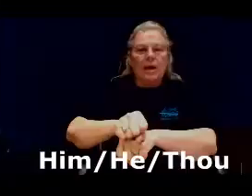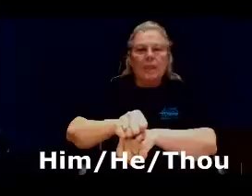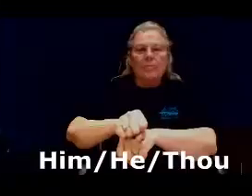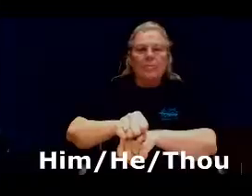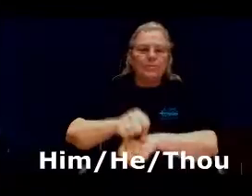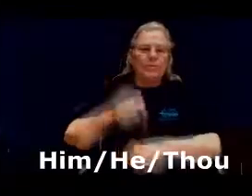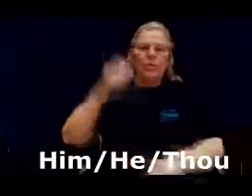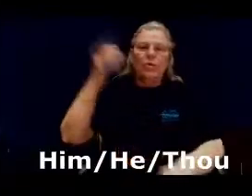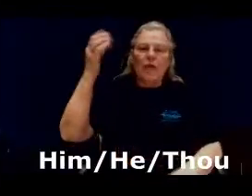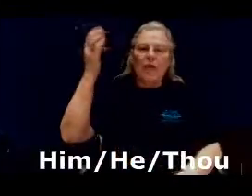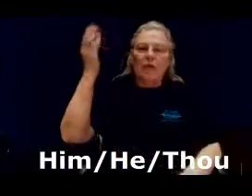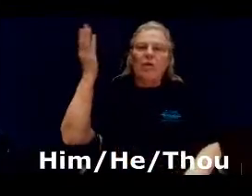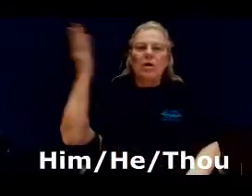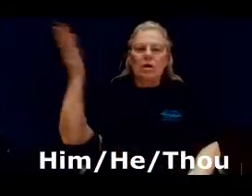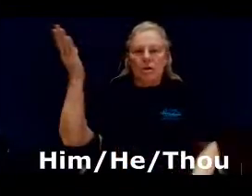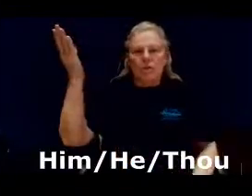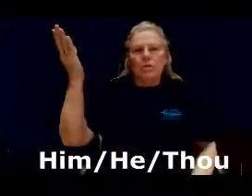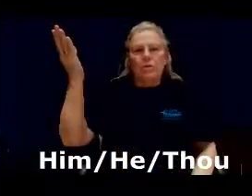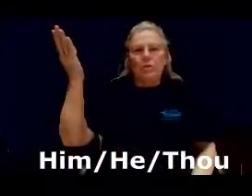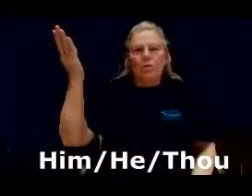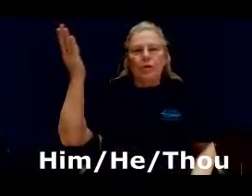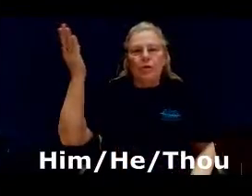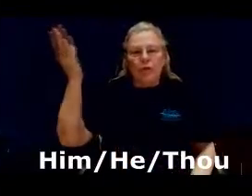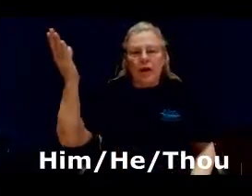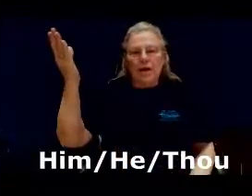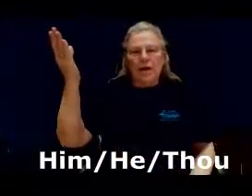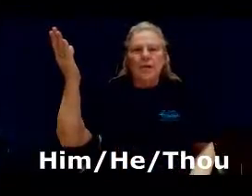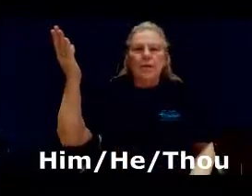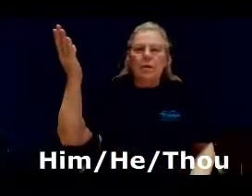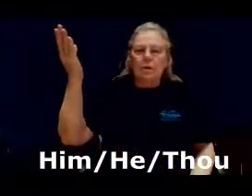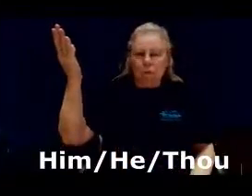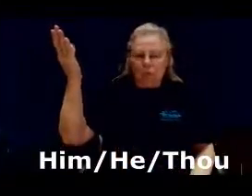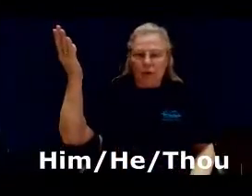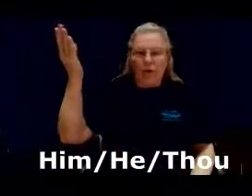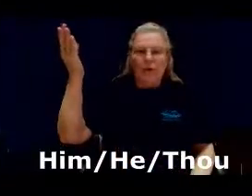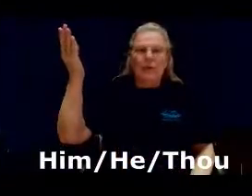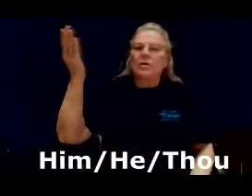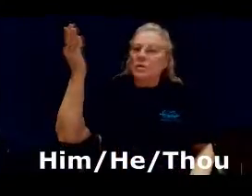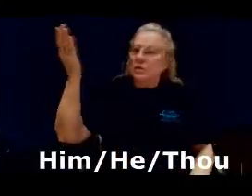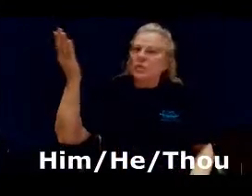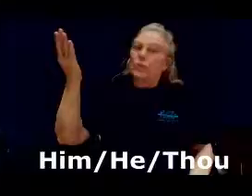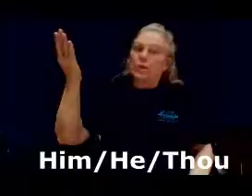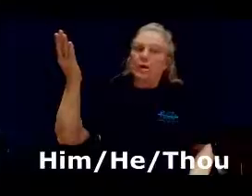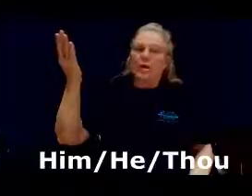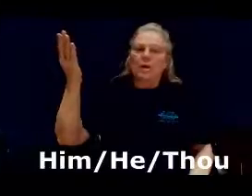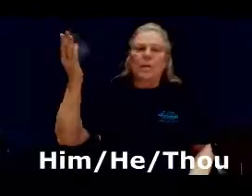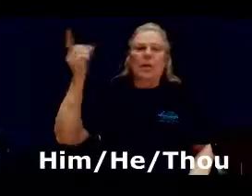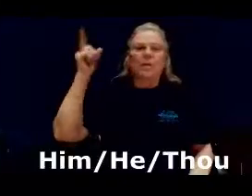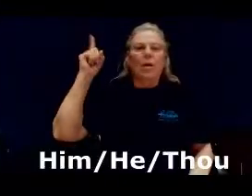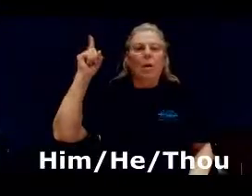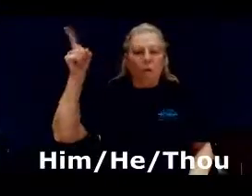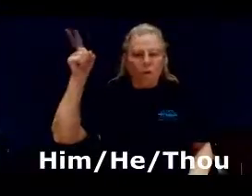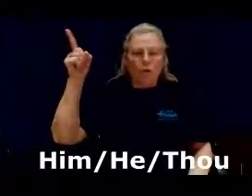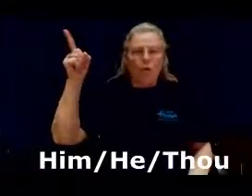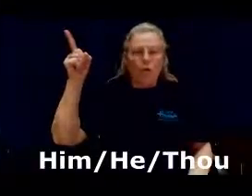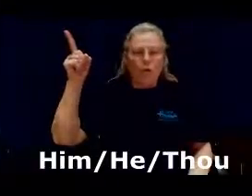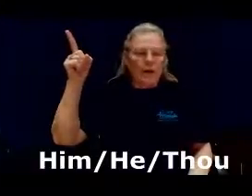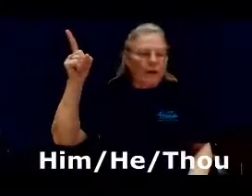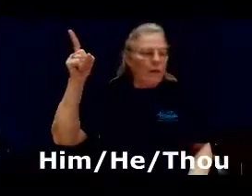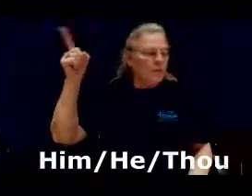Him or thou, you're holding your hand up toward God, because that's who we're talking about, or you're pointing up